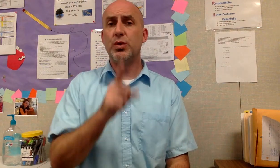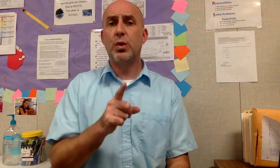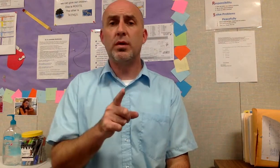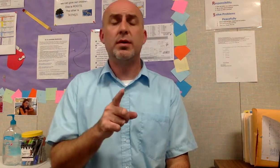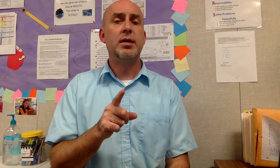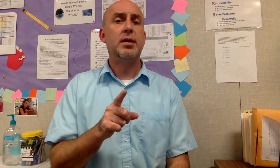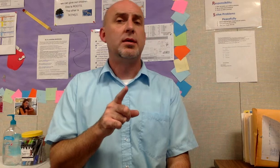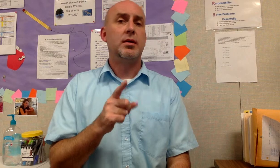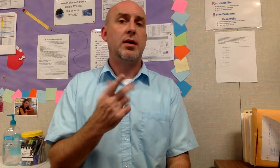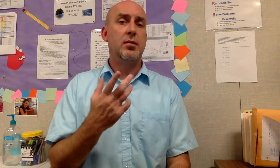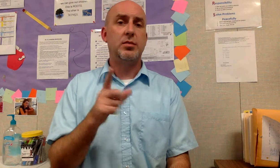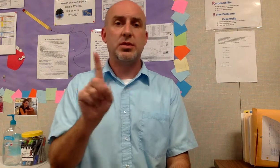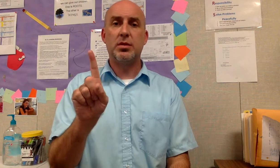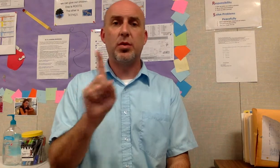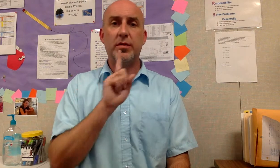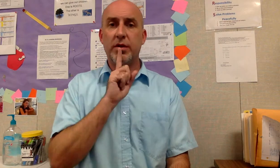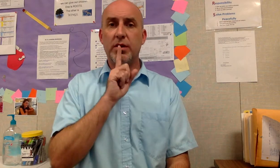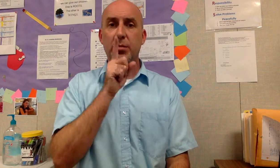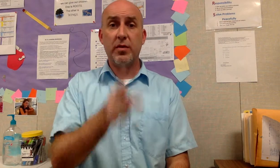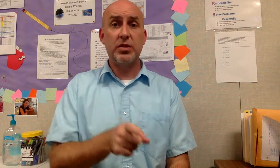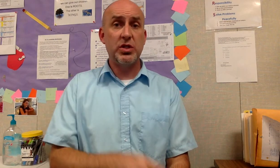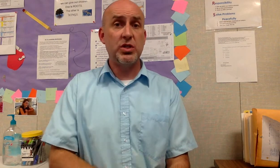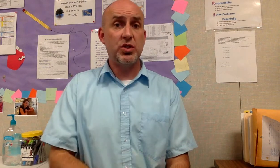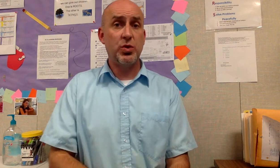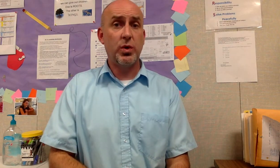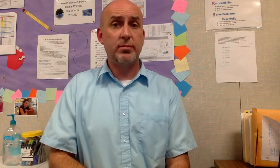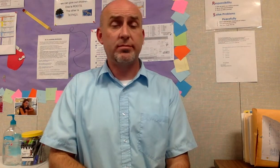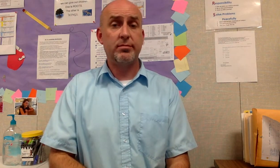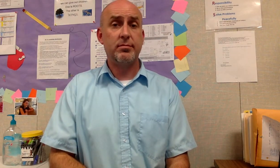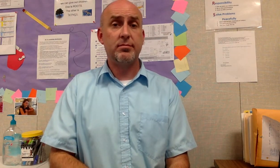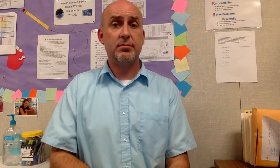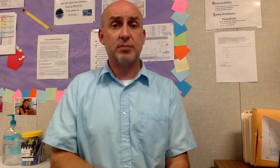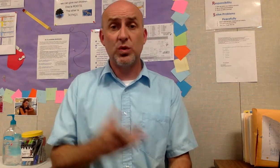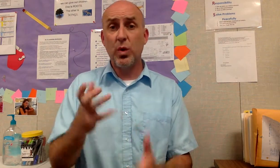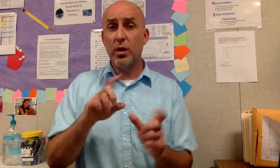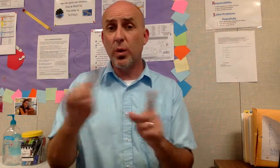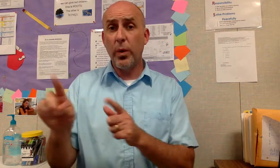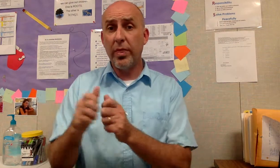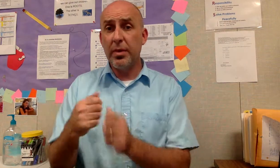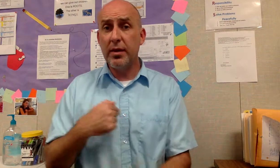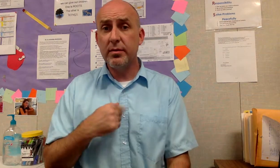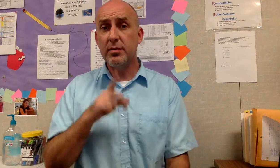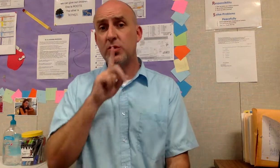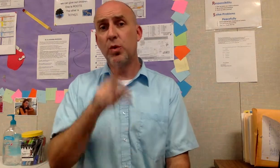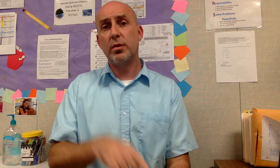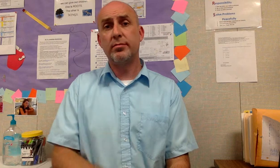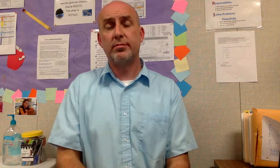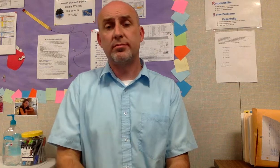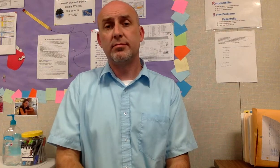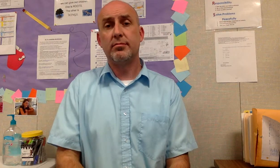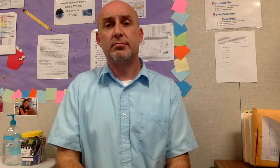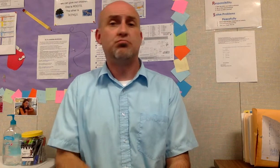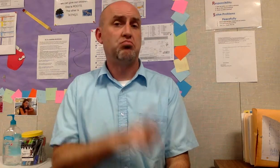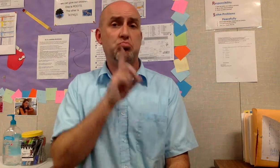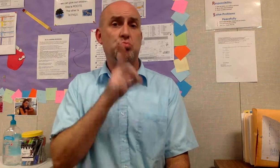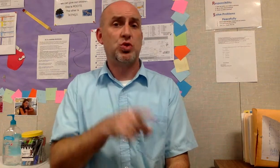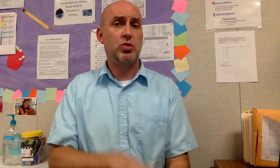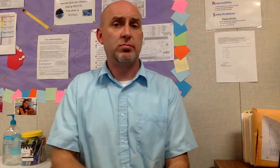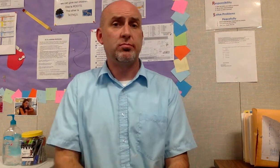Sure. Just the pointing finger up off the chin. Sure. You want to go with me? Sure. Sure.